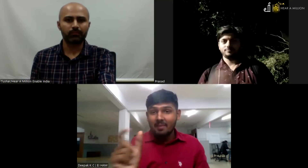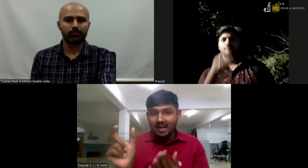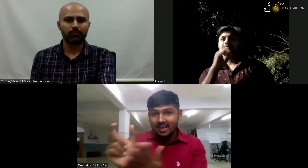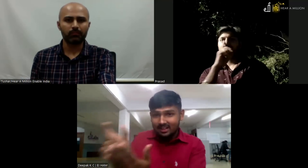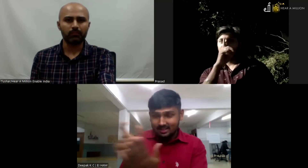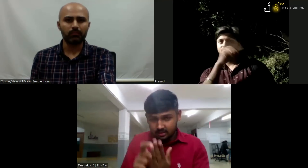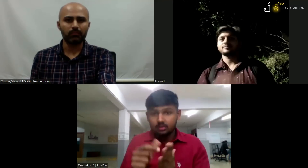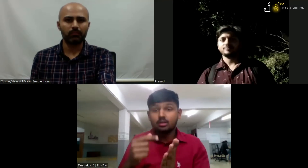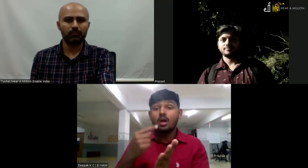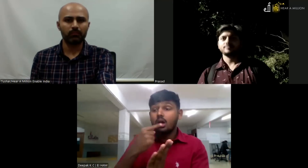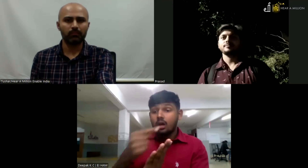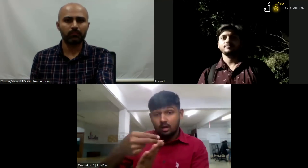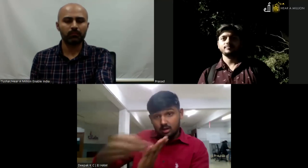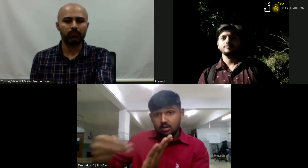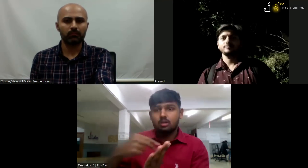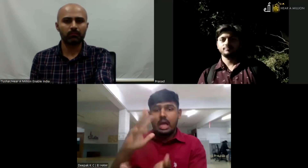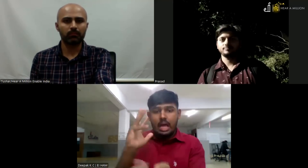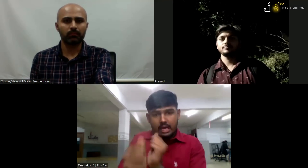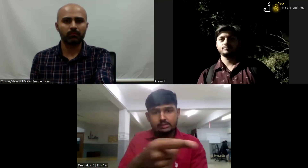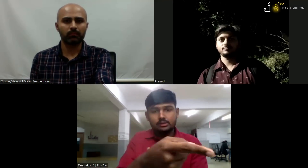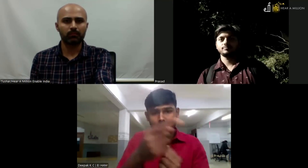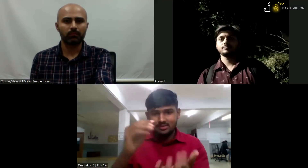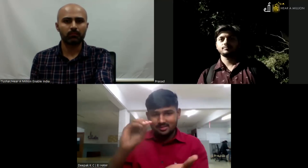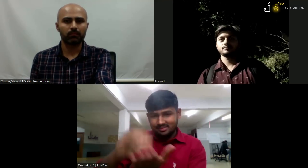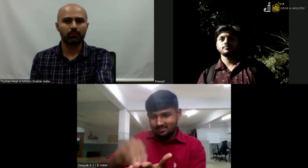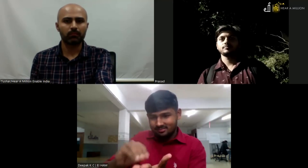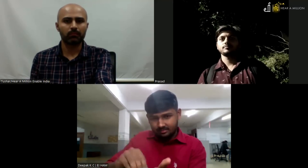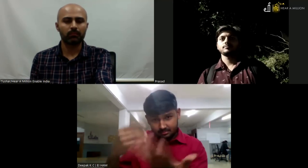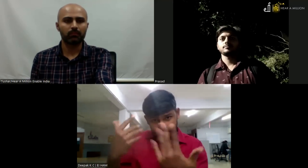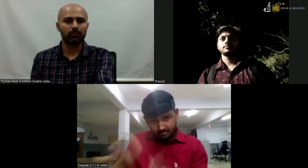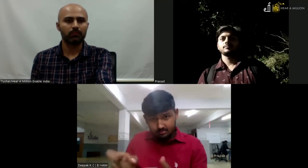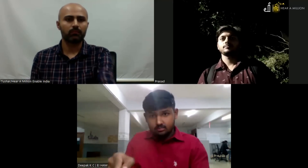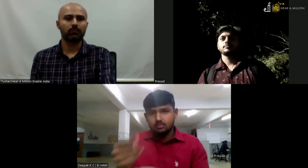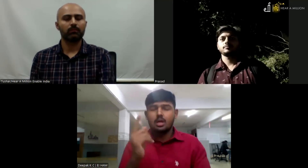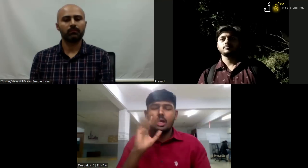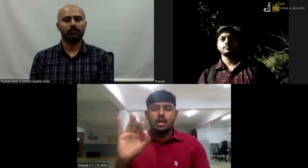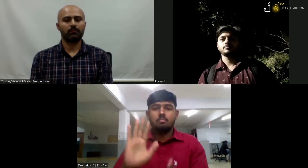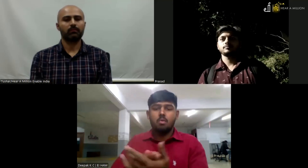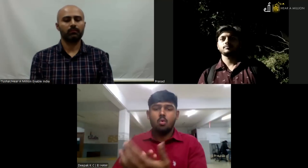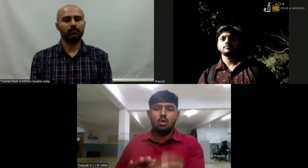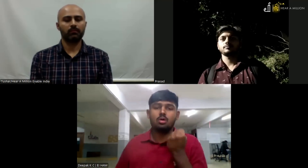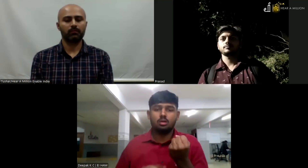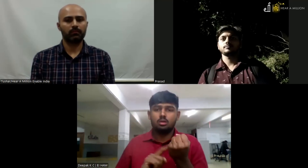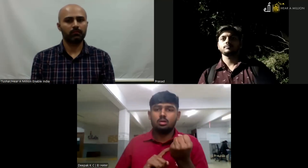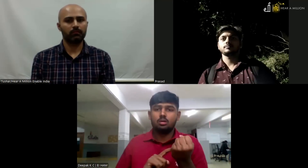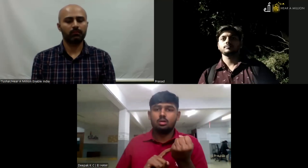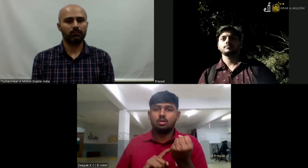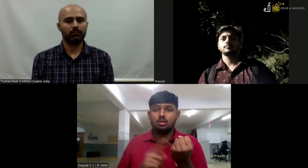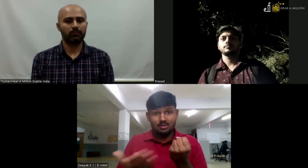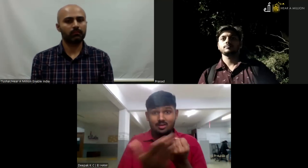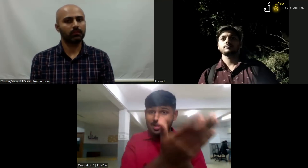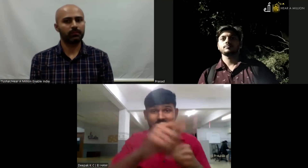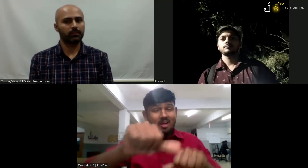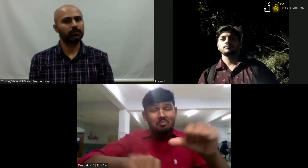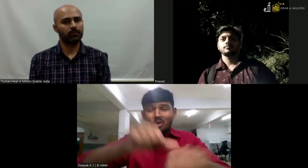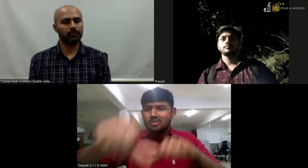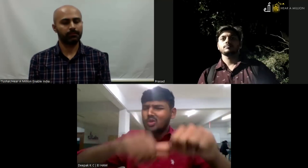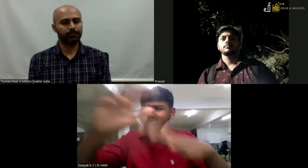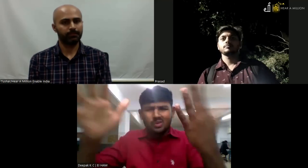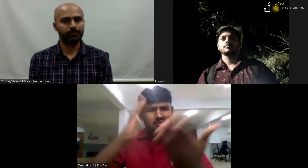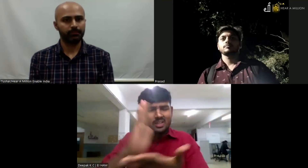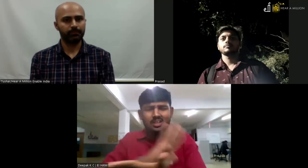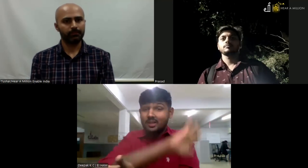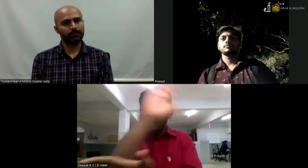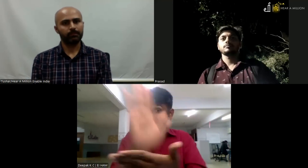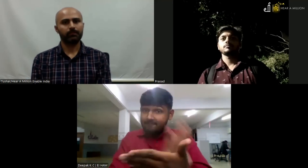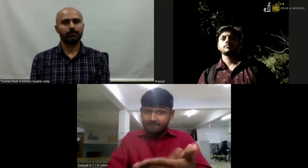outpatient department in the hospital, get the ticket number, put that it's a hospital, it's an accident case, and keep that